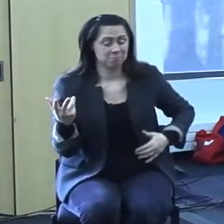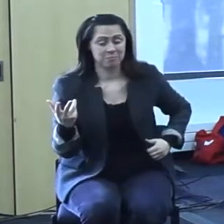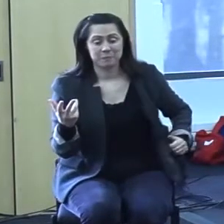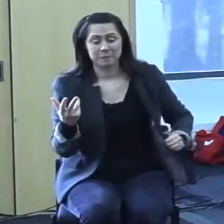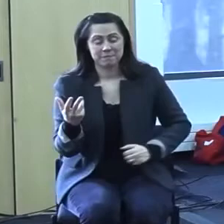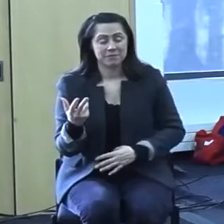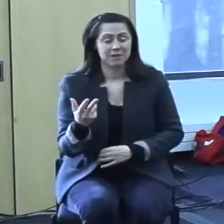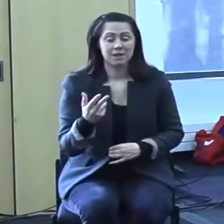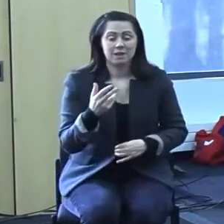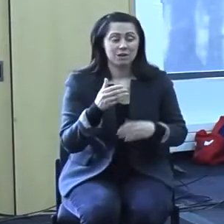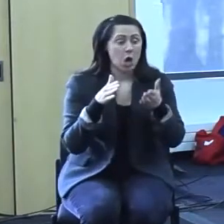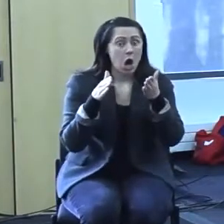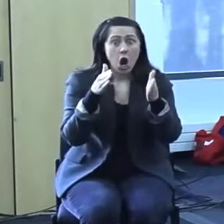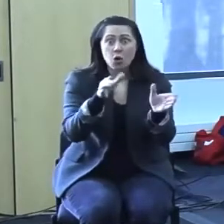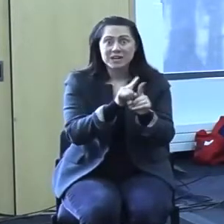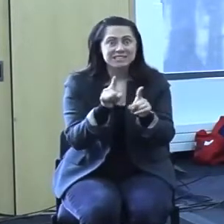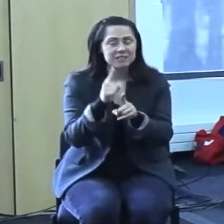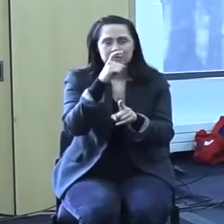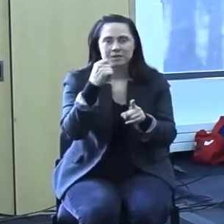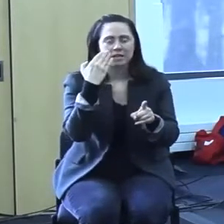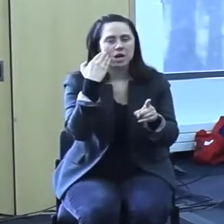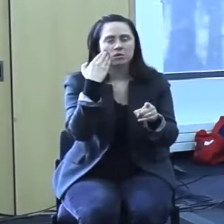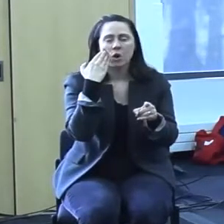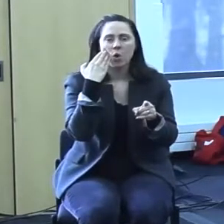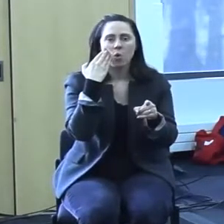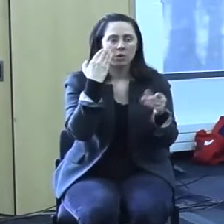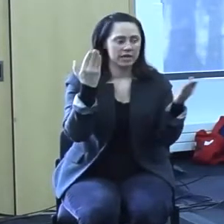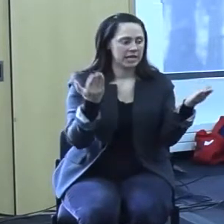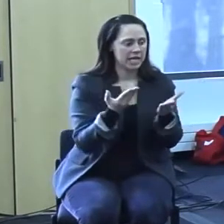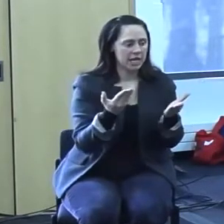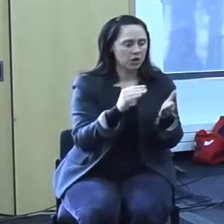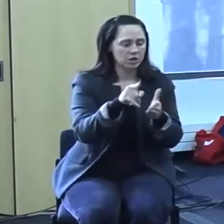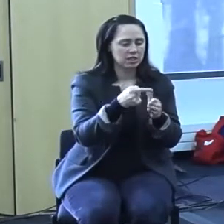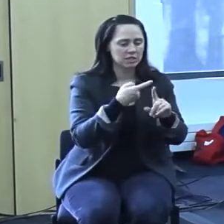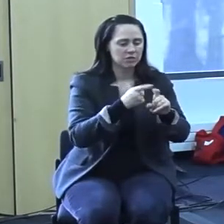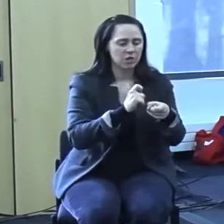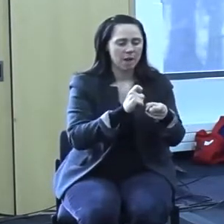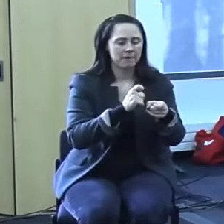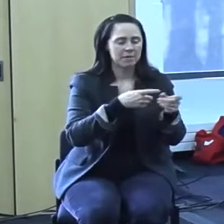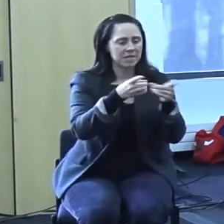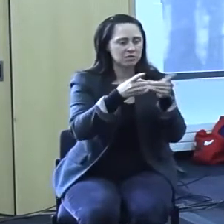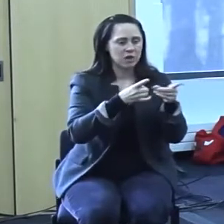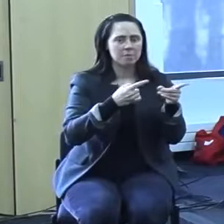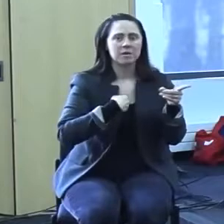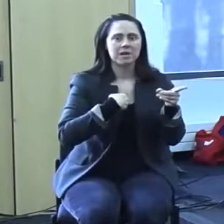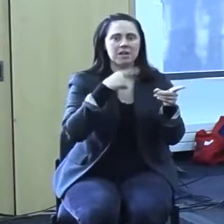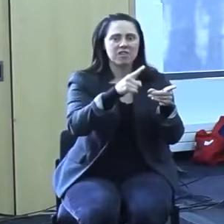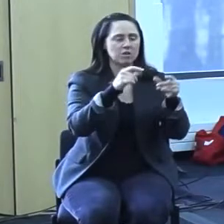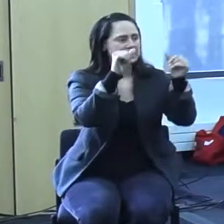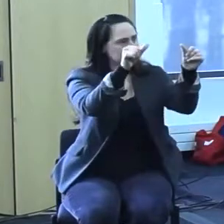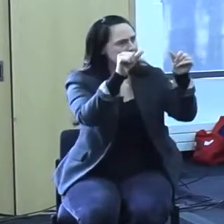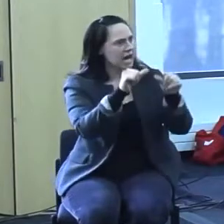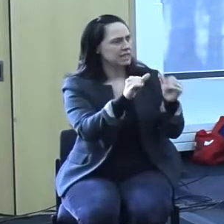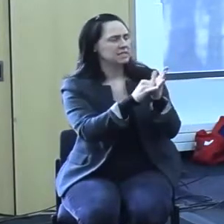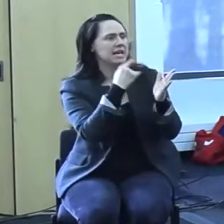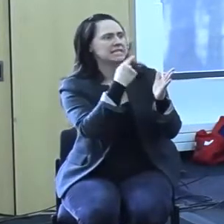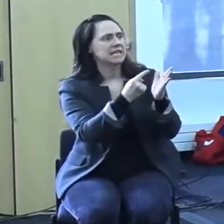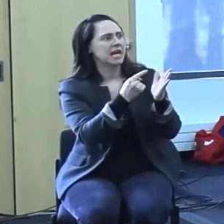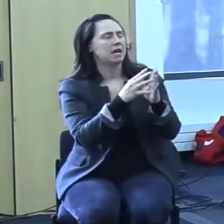um, hallways even, like, because I know here just from being described to me, there's like signs that